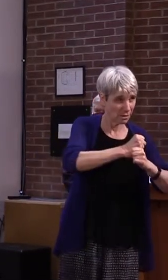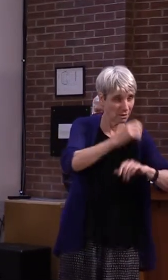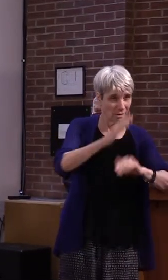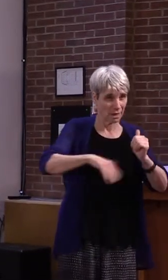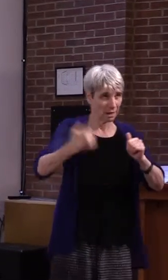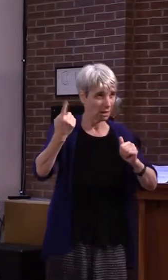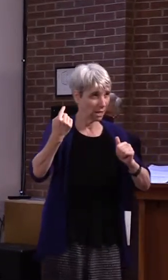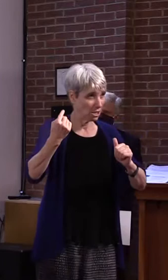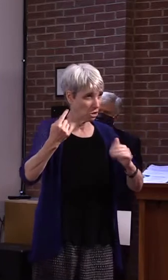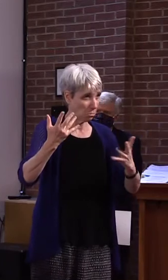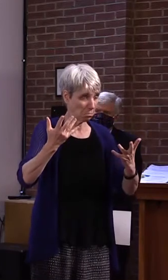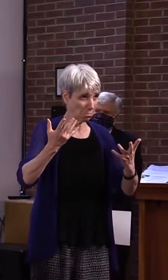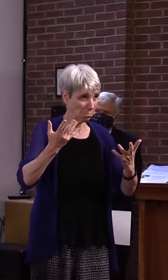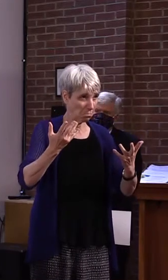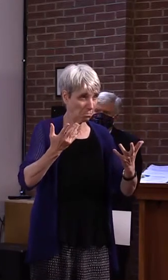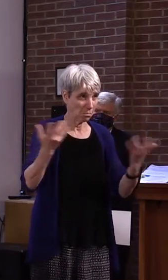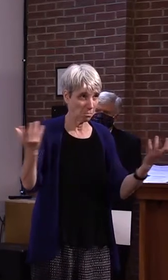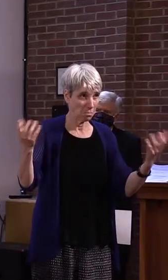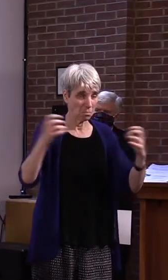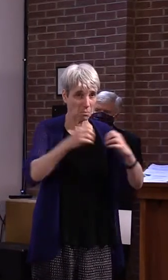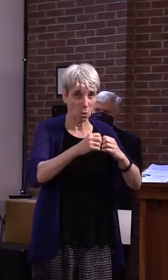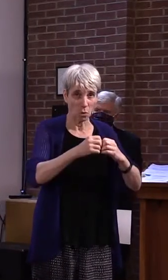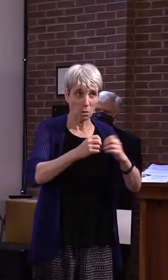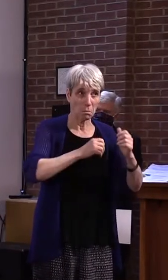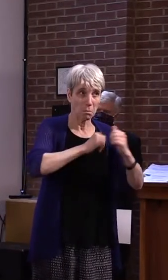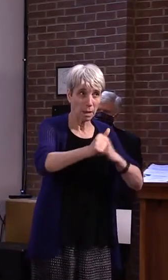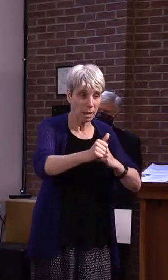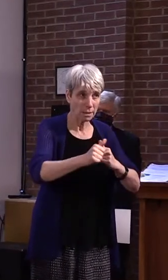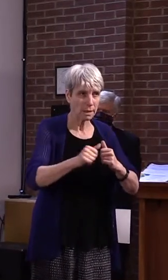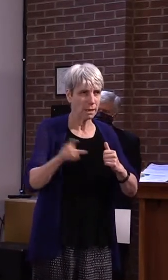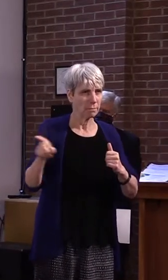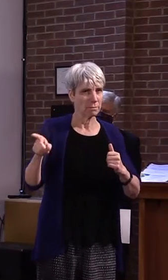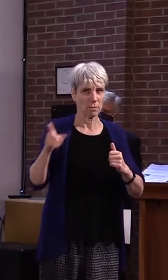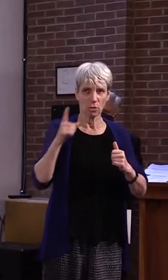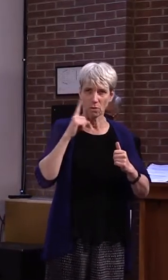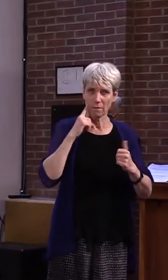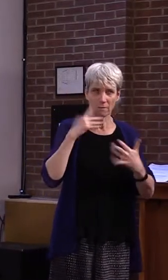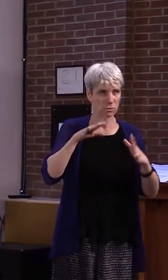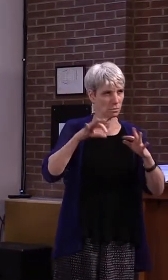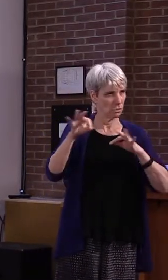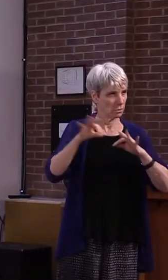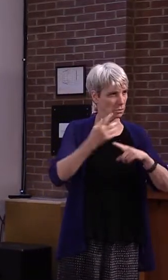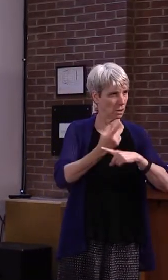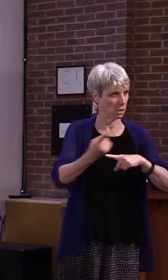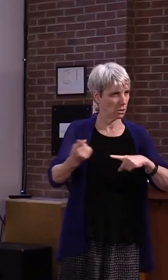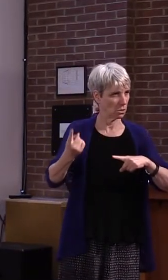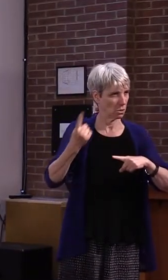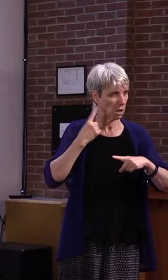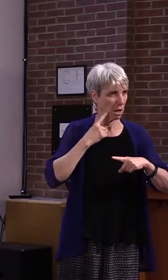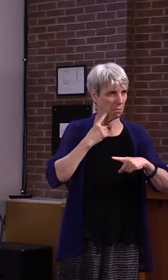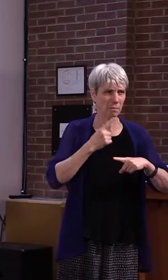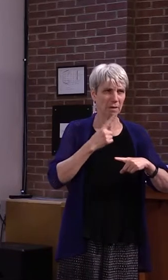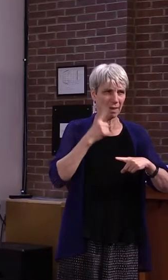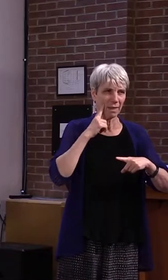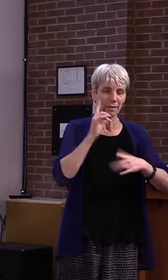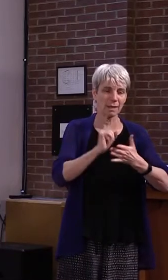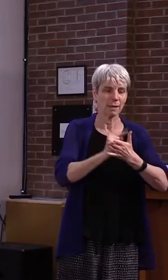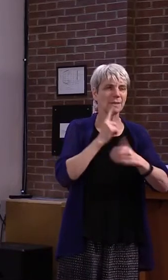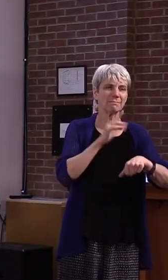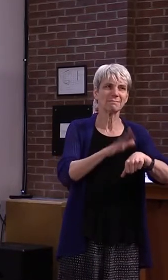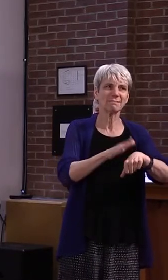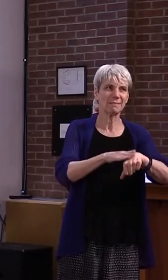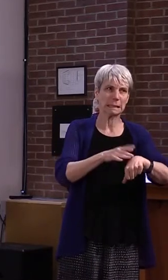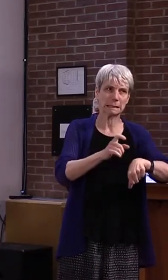I thought I answered that last week. I didn't think that we needed to go into that unless we thought it was really, really important. It's not that